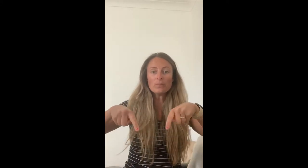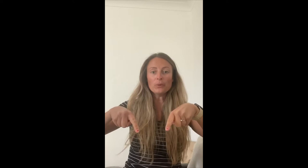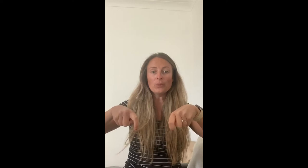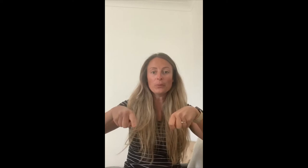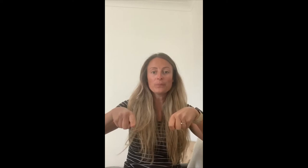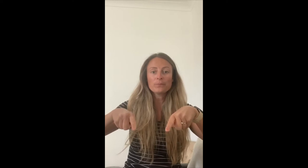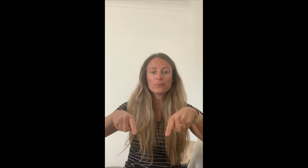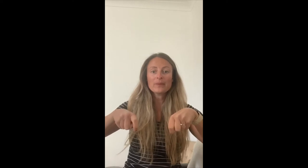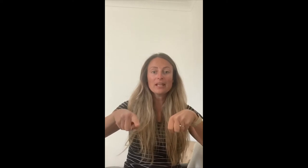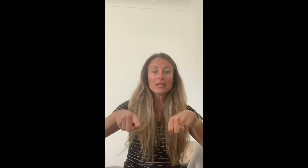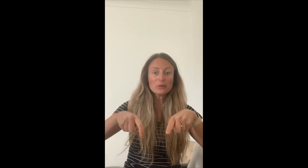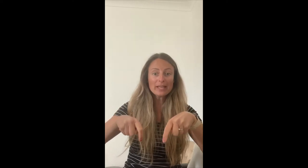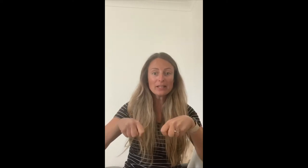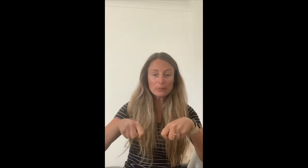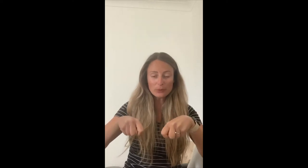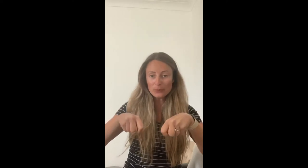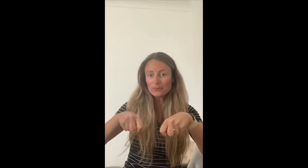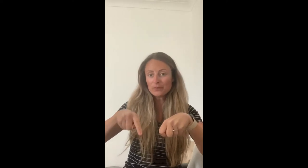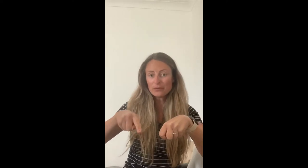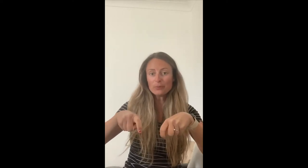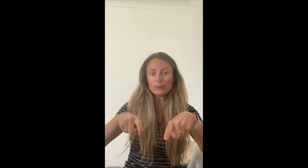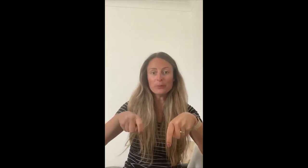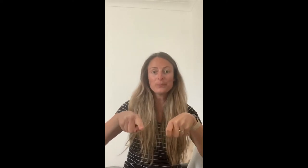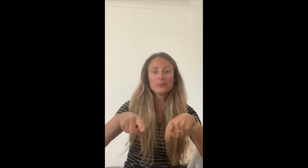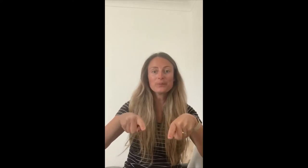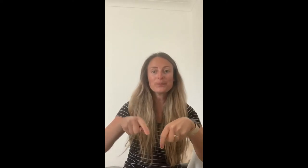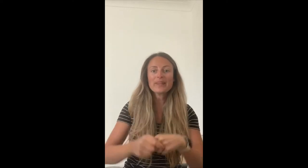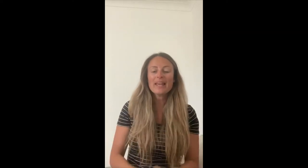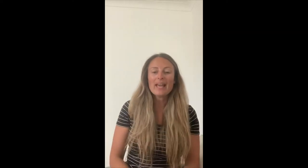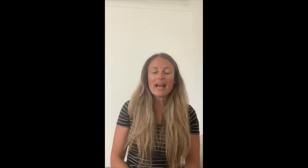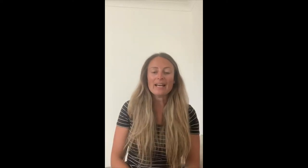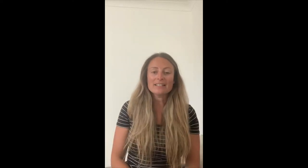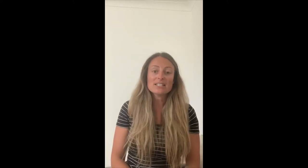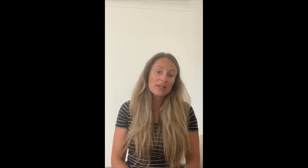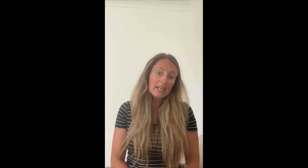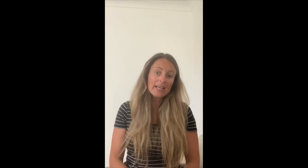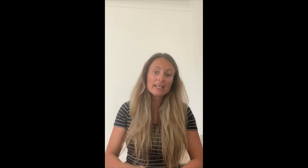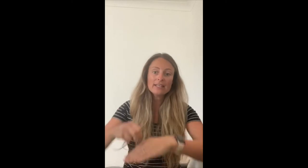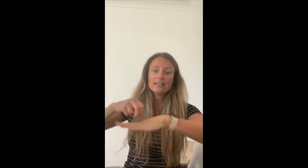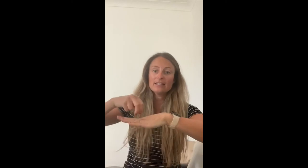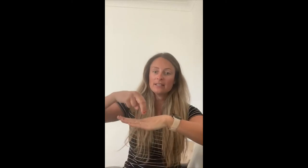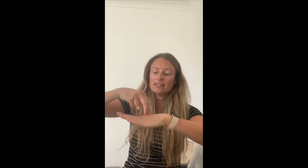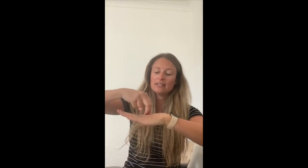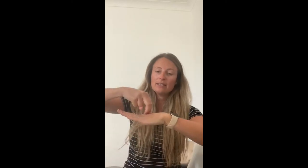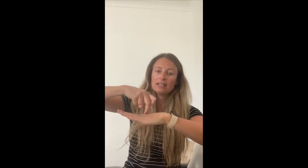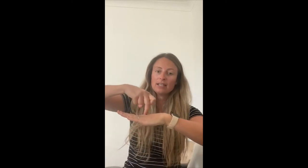Football. Like you're kicking the ball. Football. And to kick.